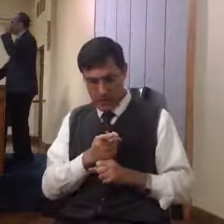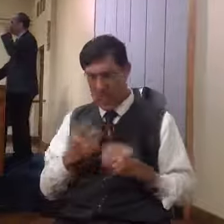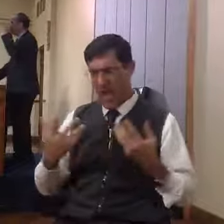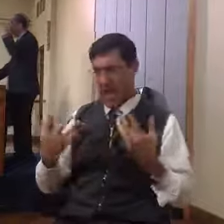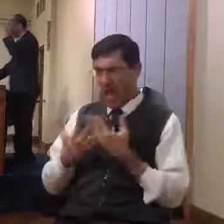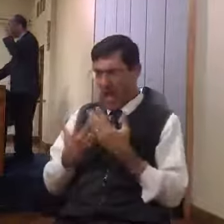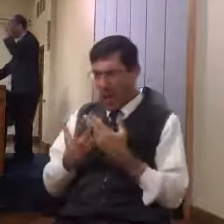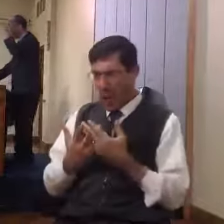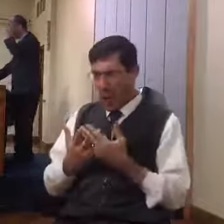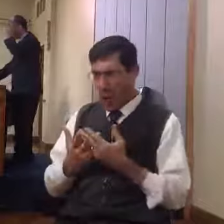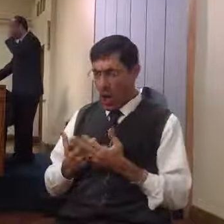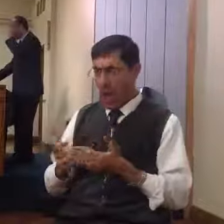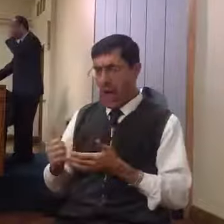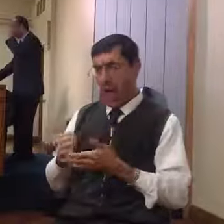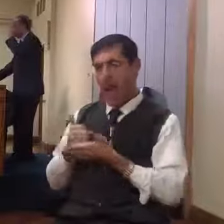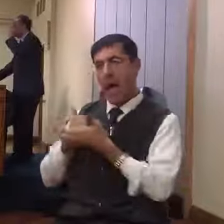gospel?